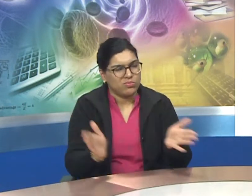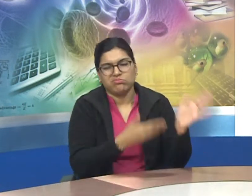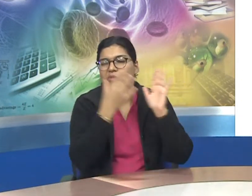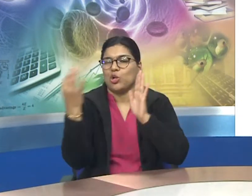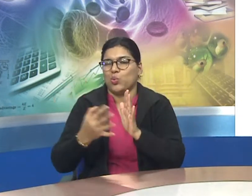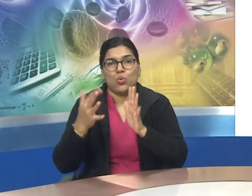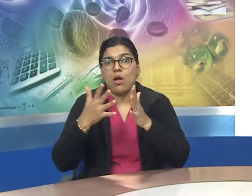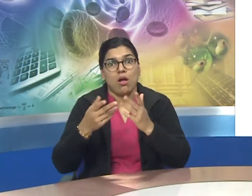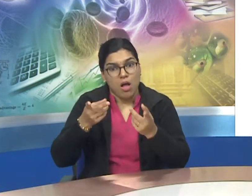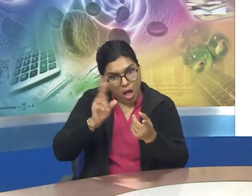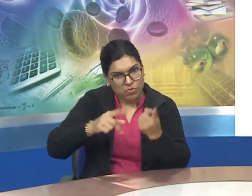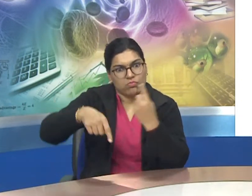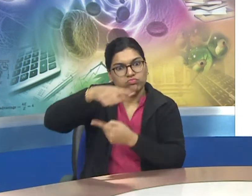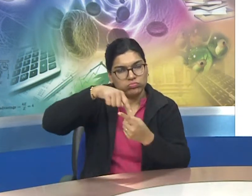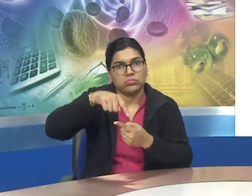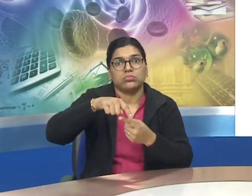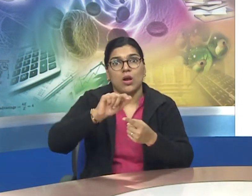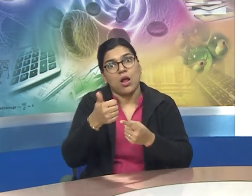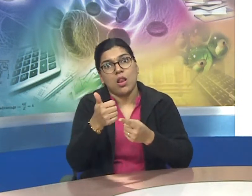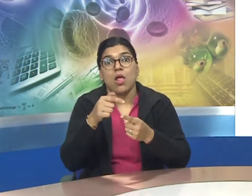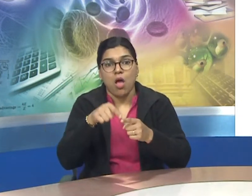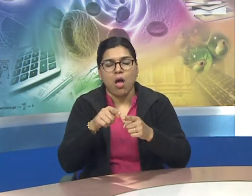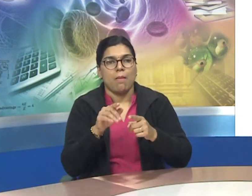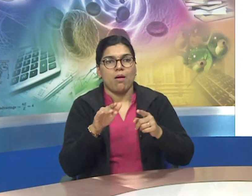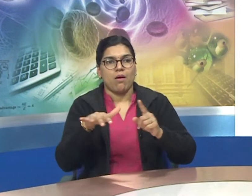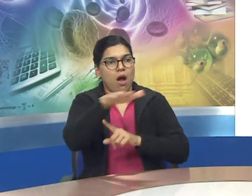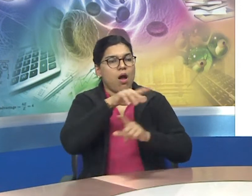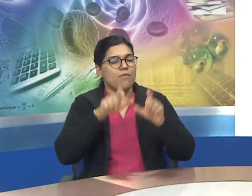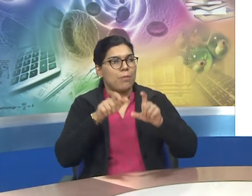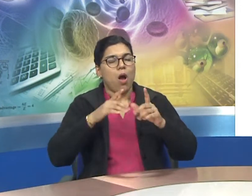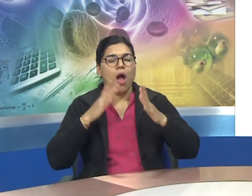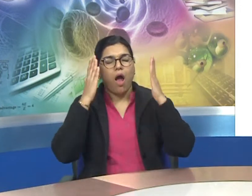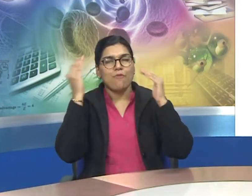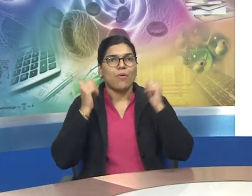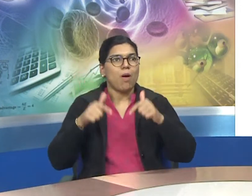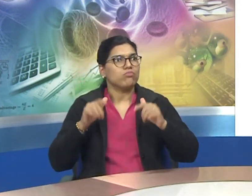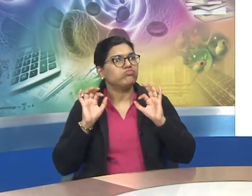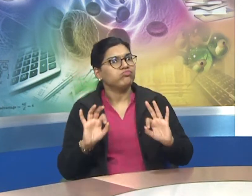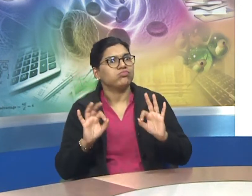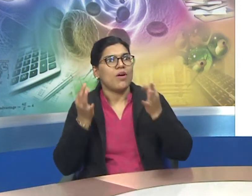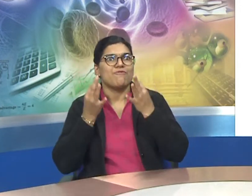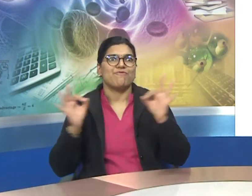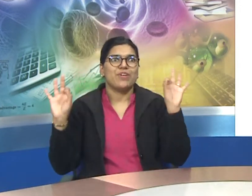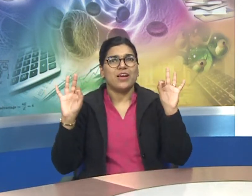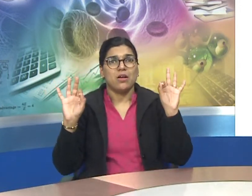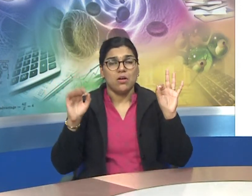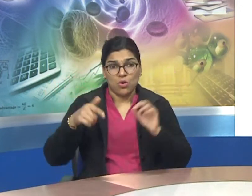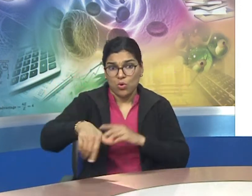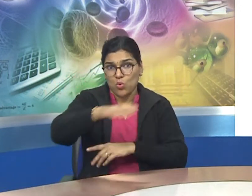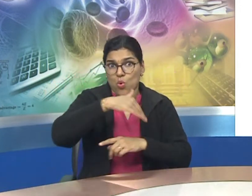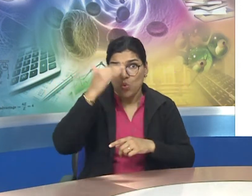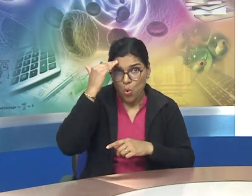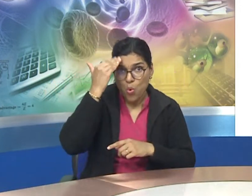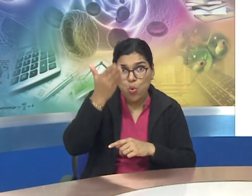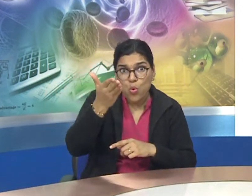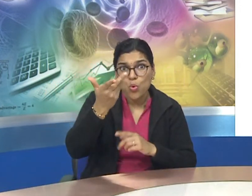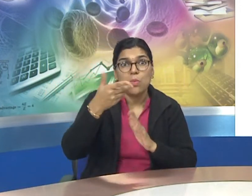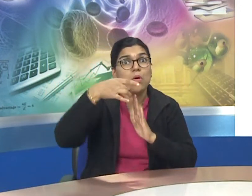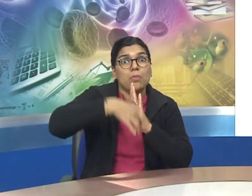That energy which can be renewed after a certain period of time, and that is free also and clean.